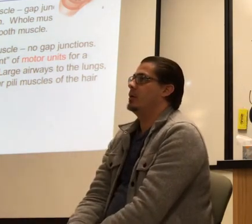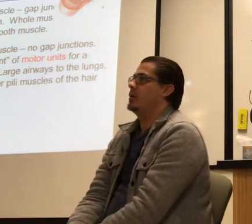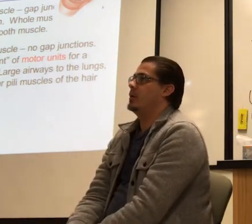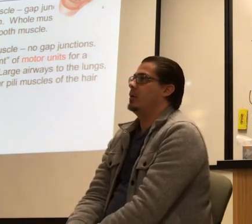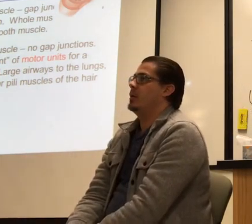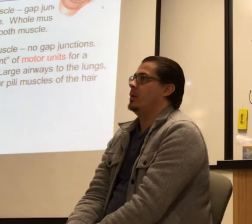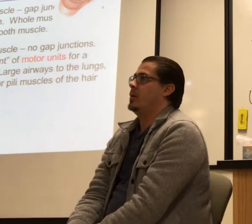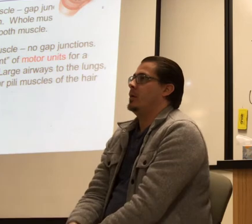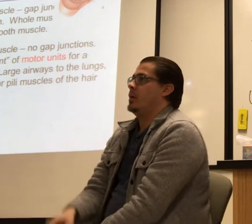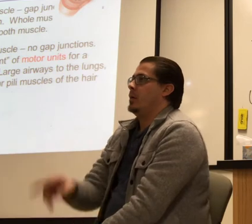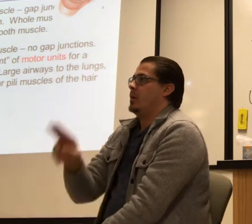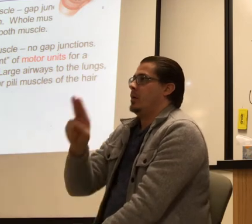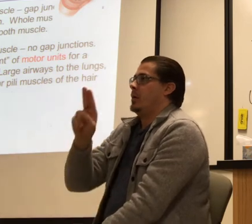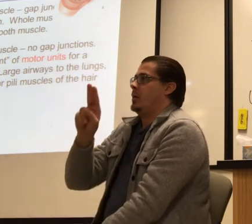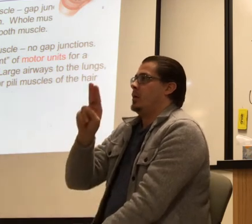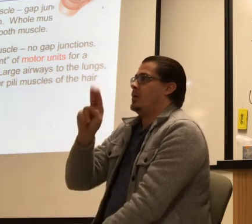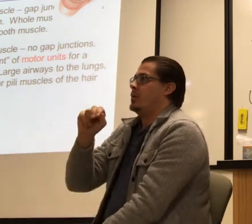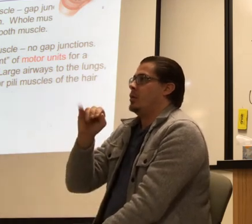Unitary